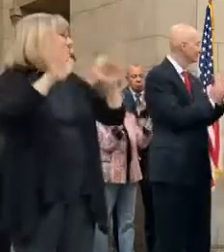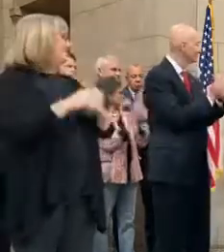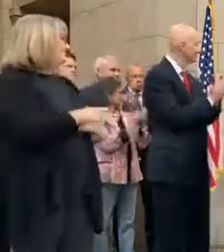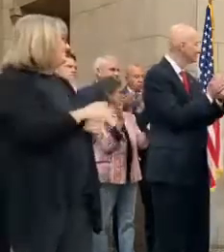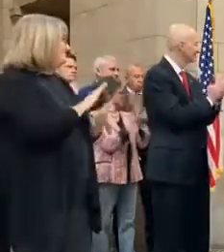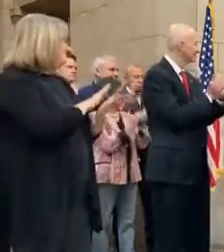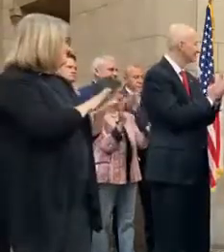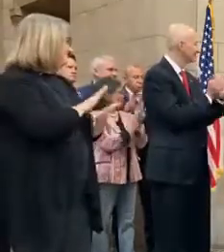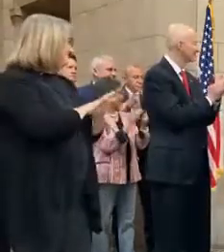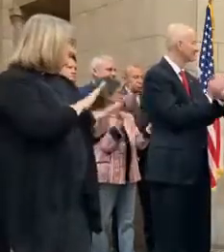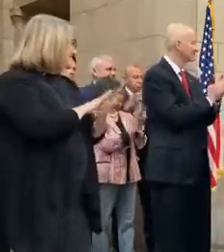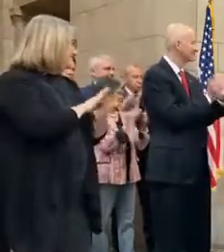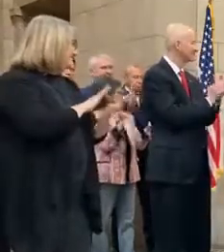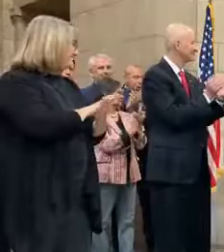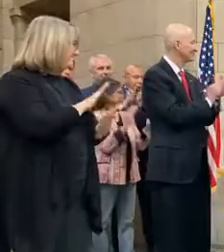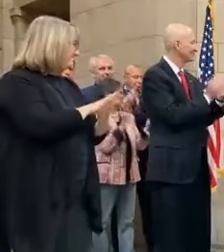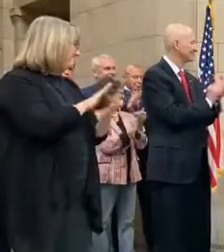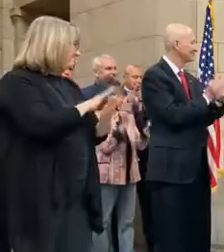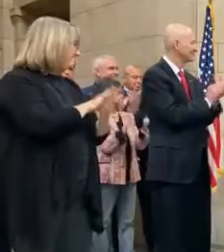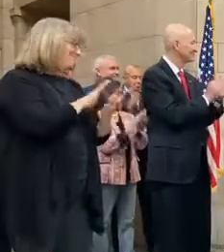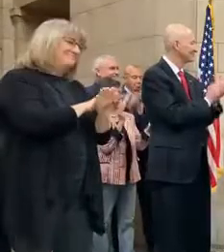Yes.